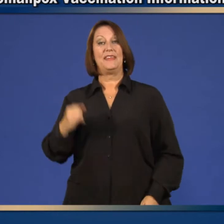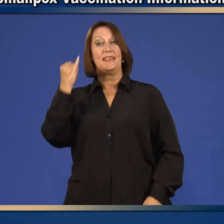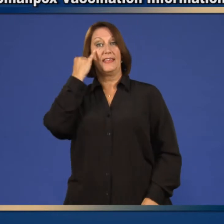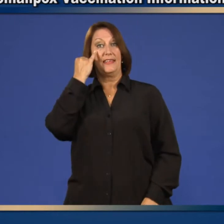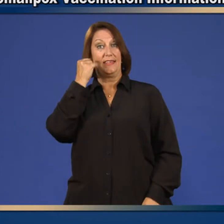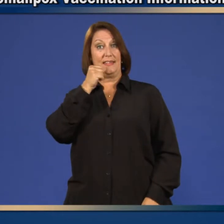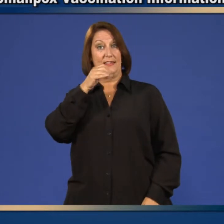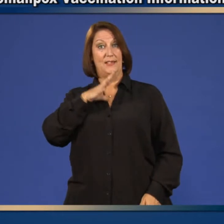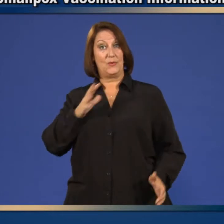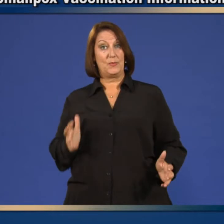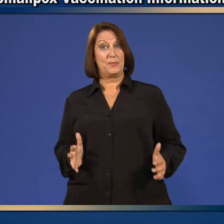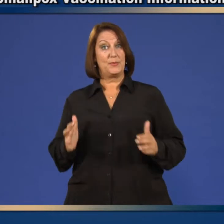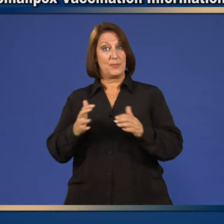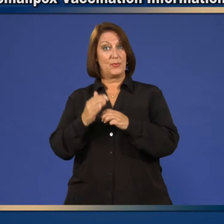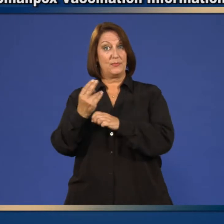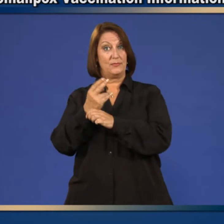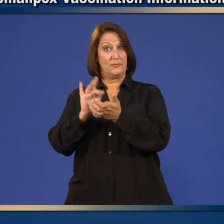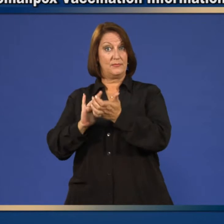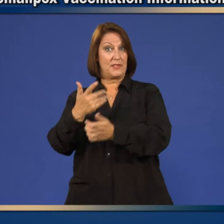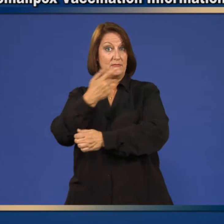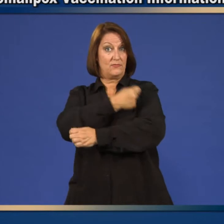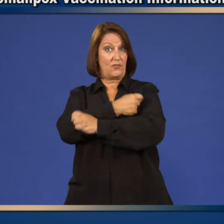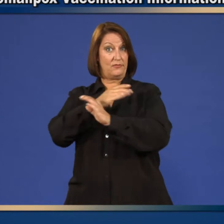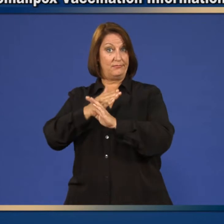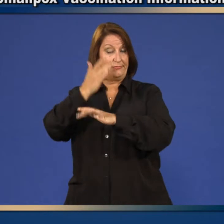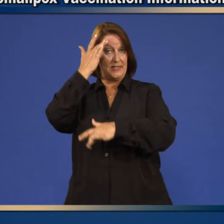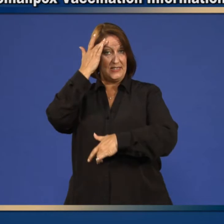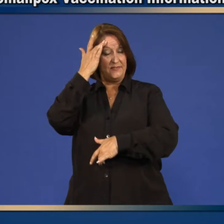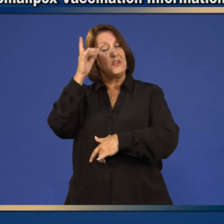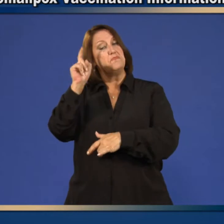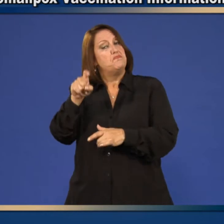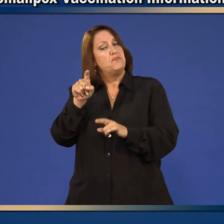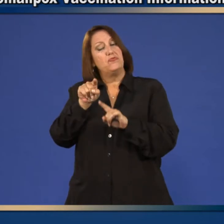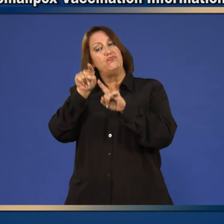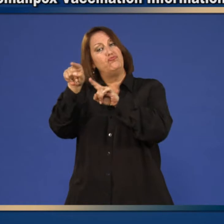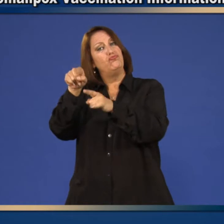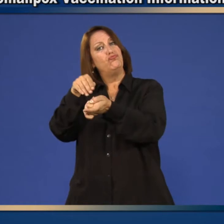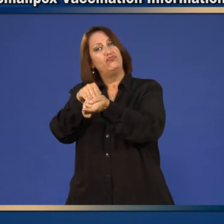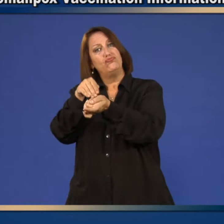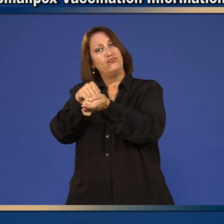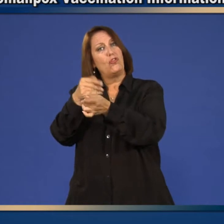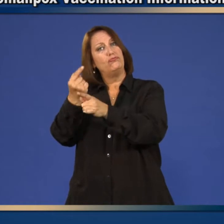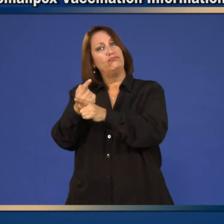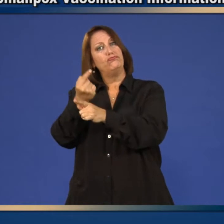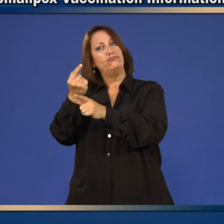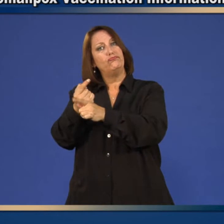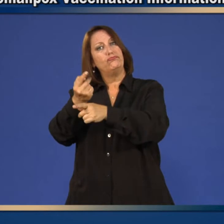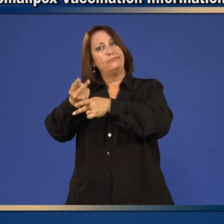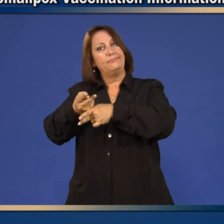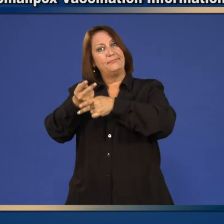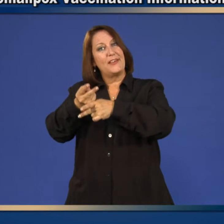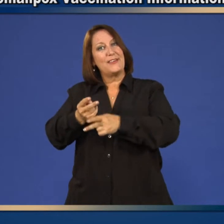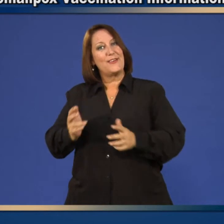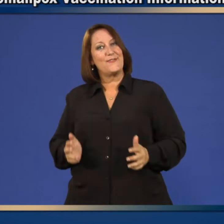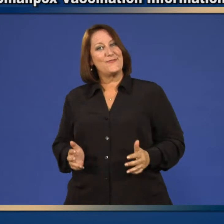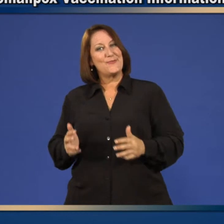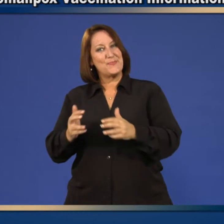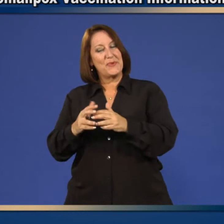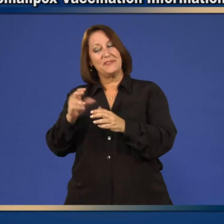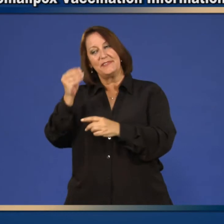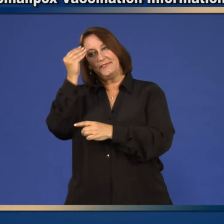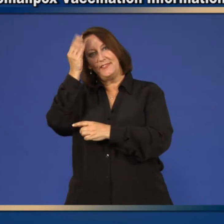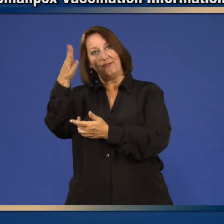Pregnant women who have received the smallpox vaccine should receive regular prenatal care and should discuss